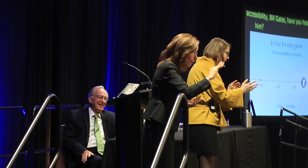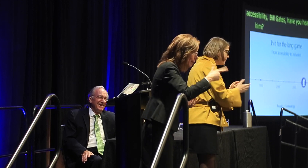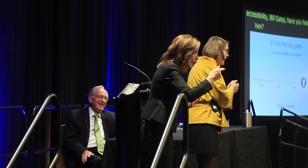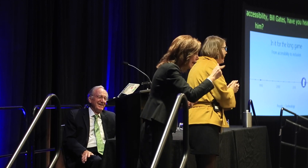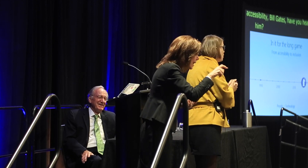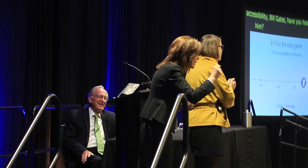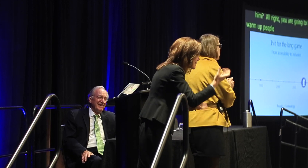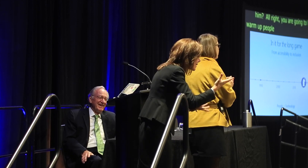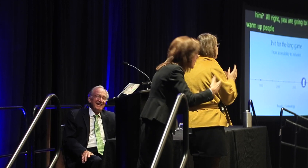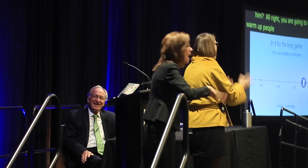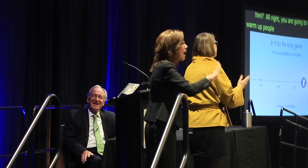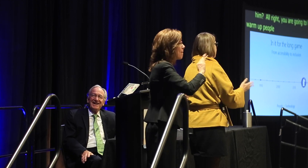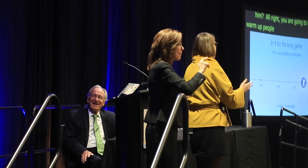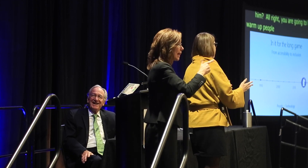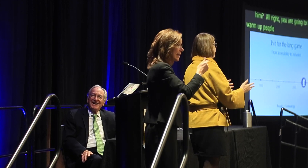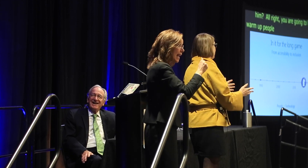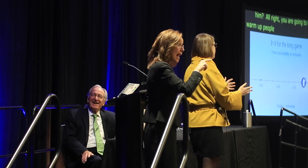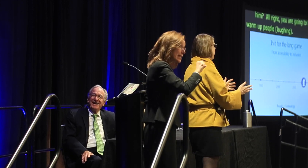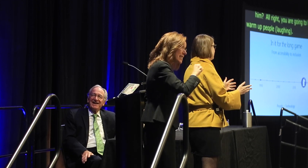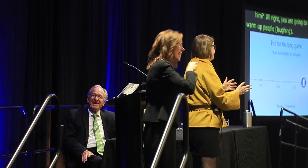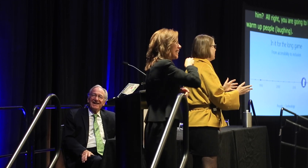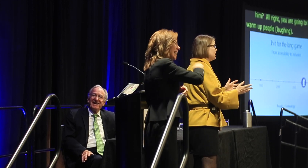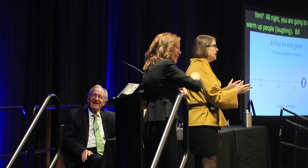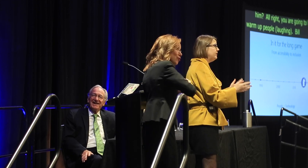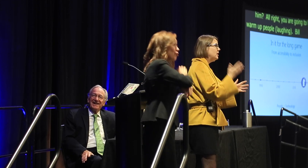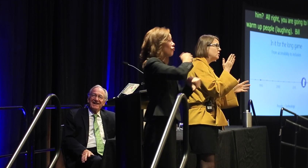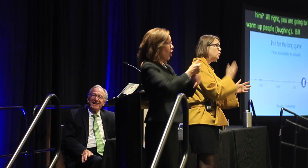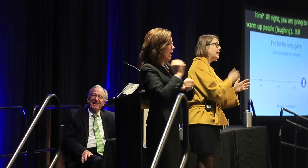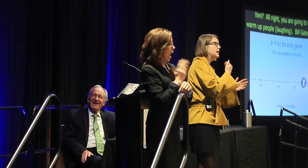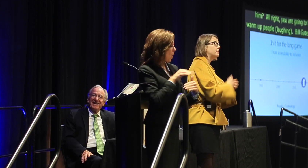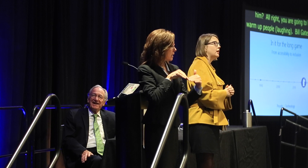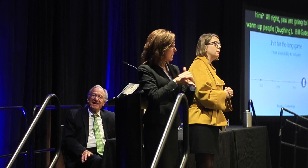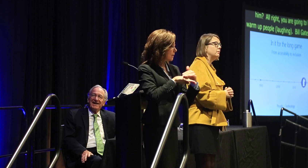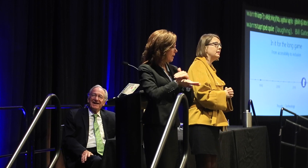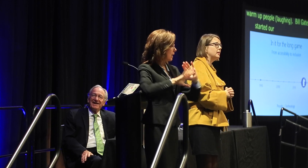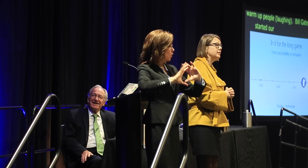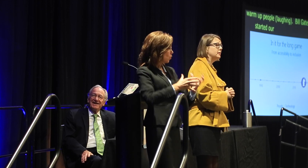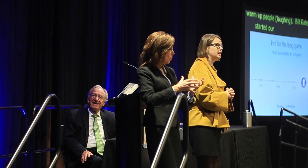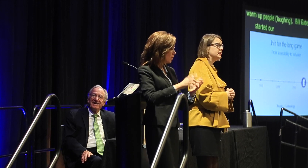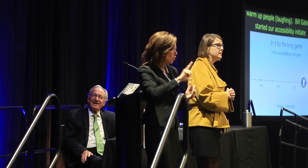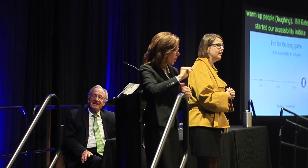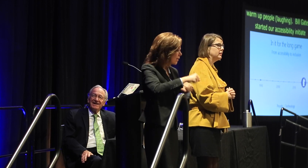Bill Gates actually started our accessibility initiative 20 years ago,